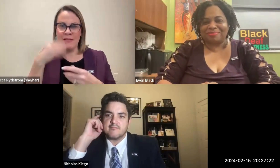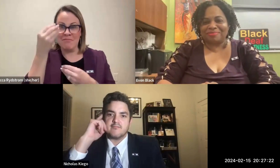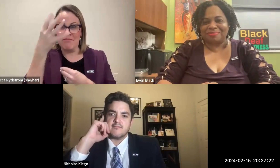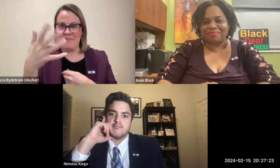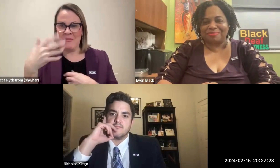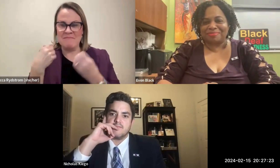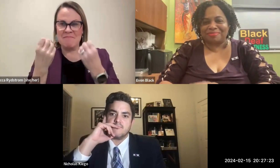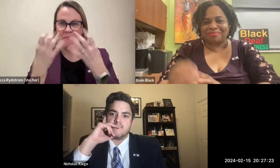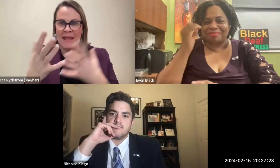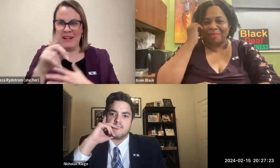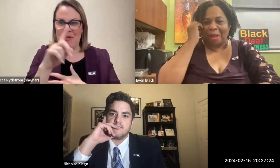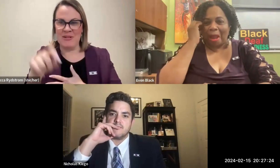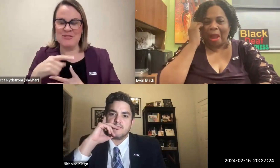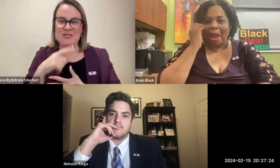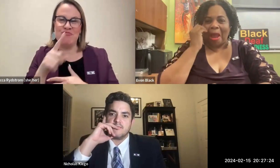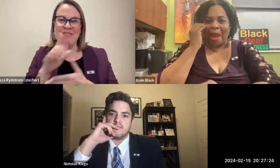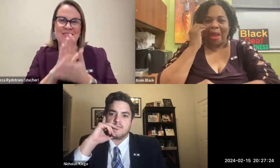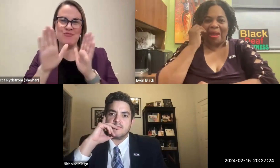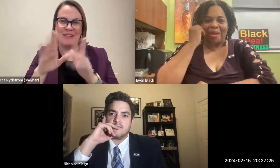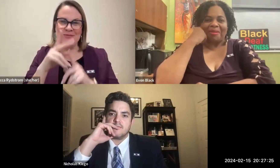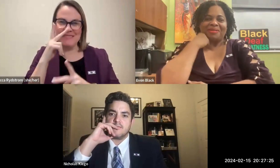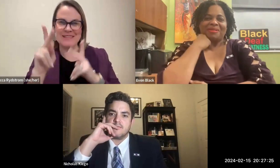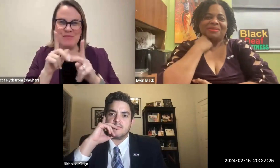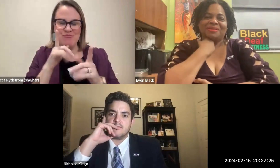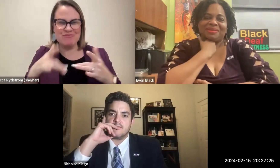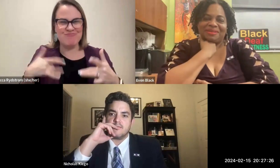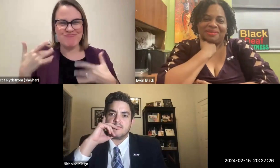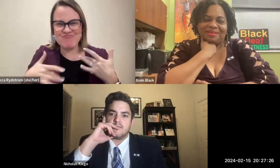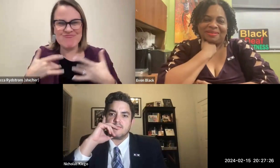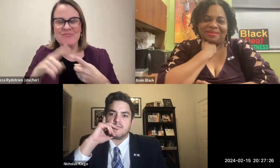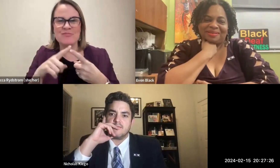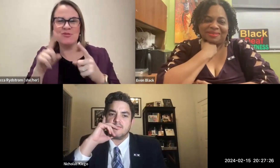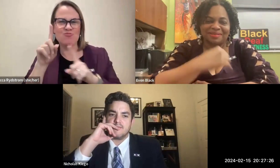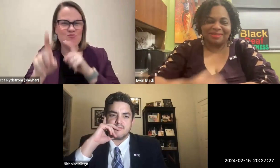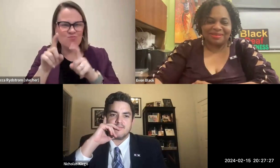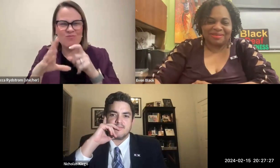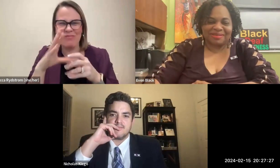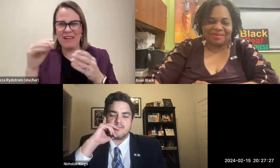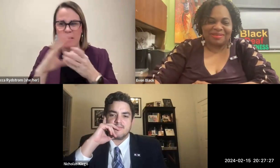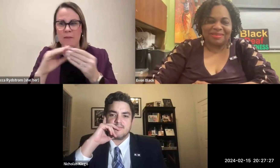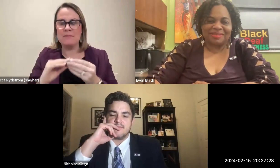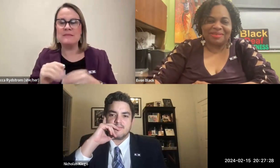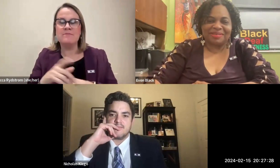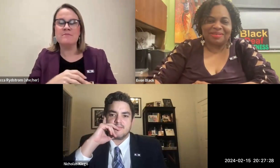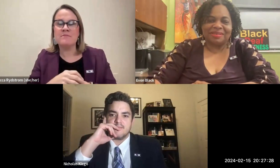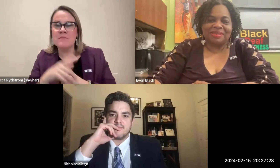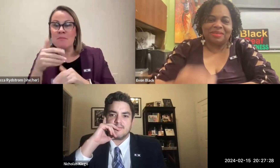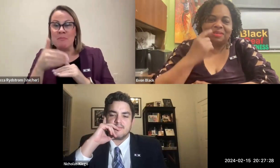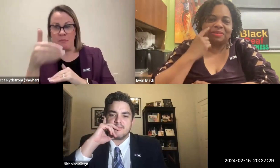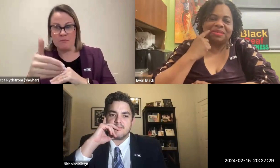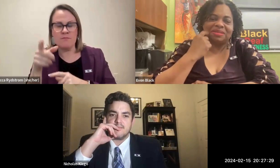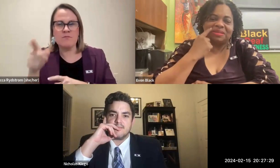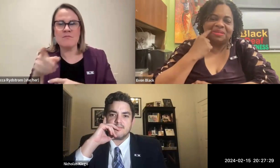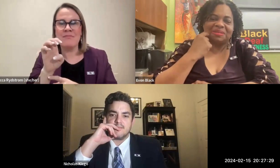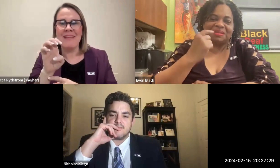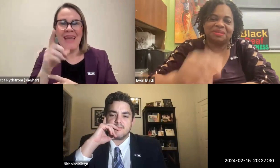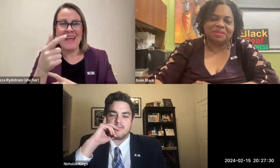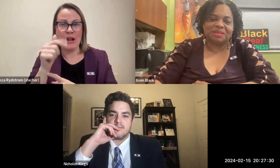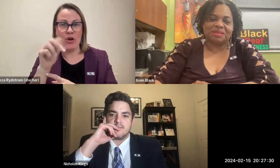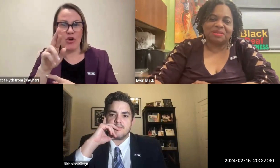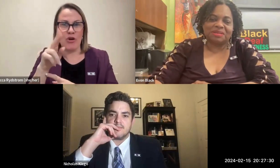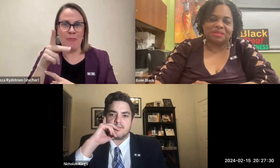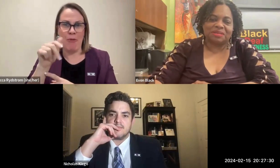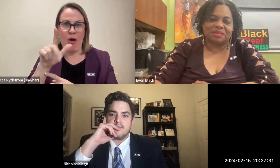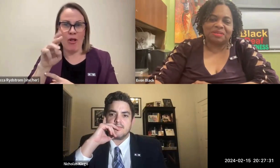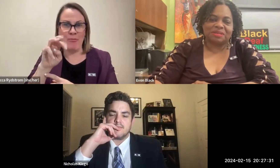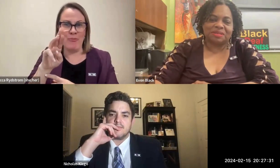and we're certainly pursuing all of them. I just need to let you know we have so many questions. It's excited that people are